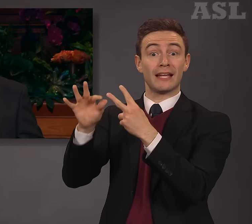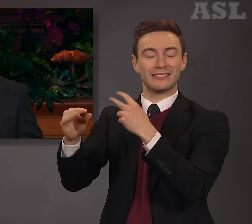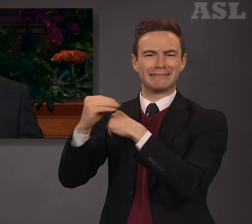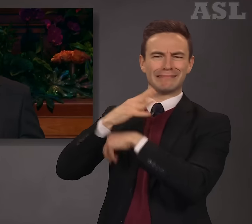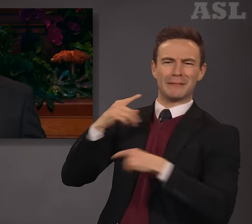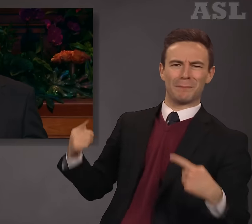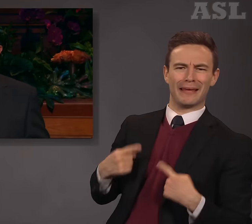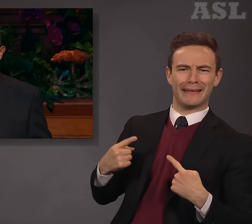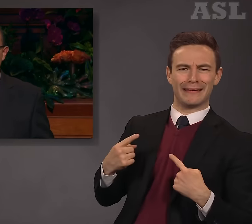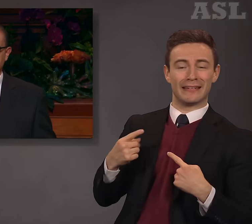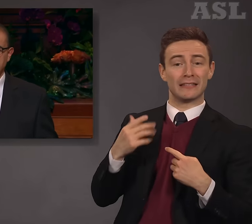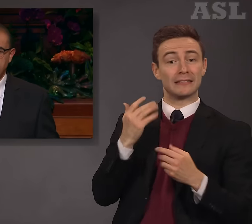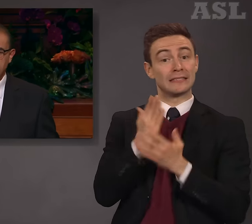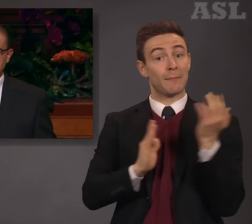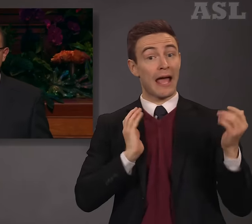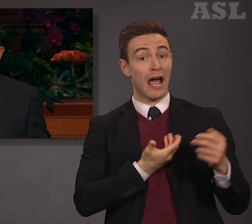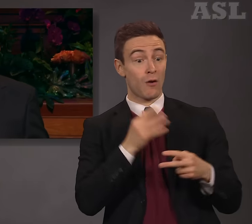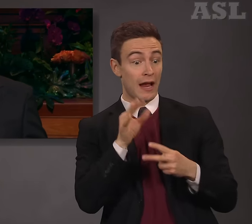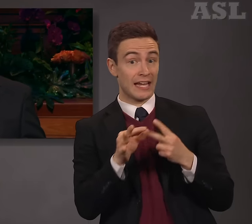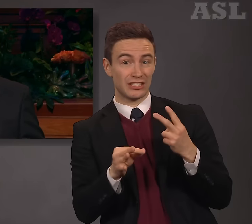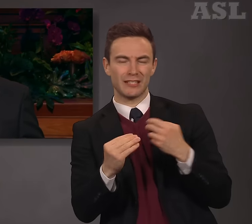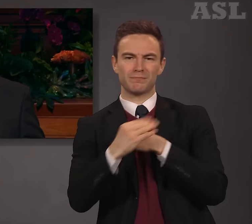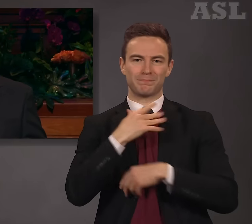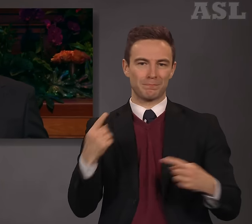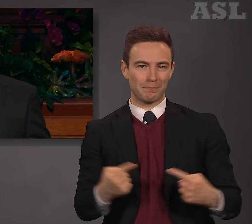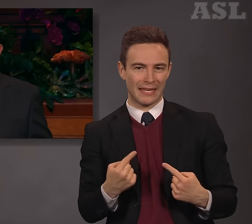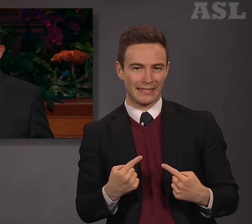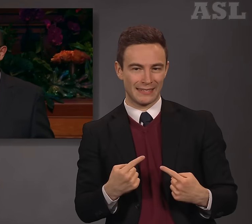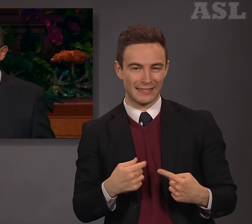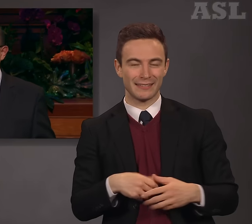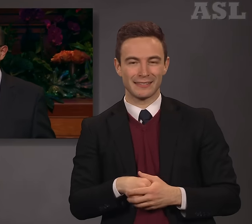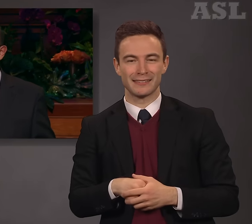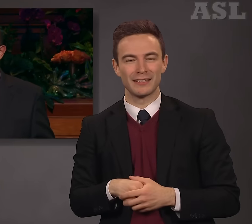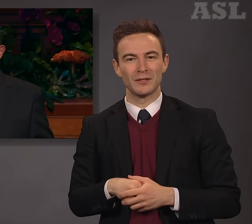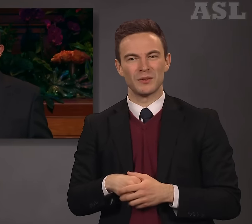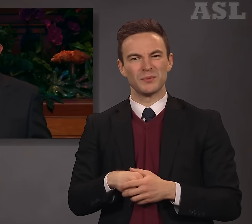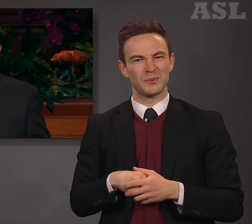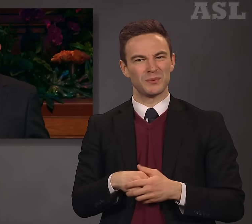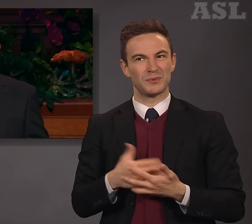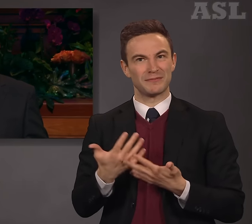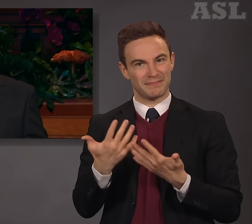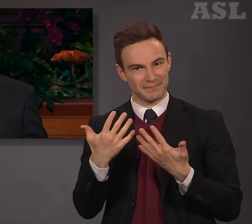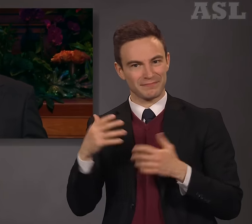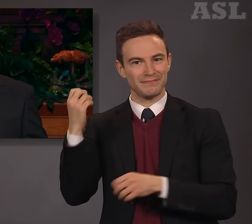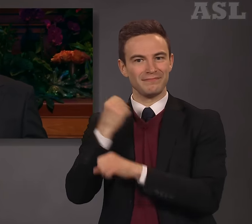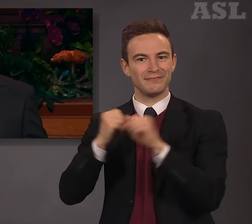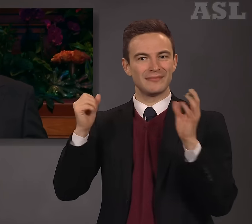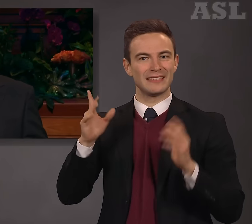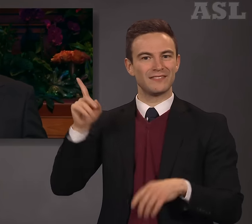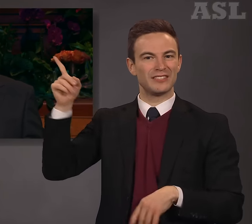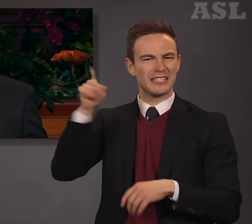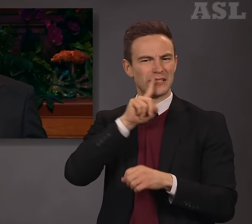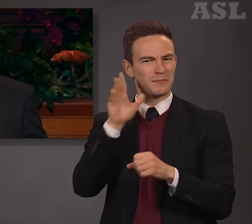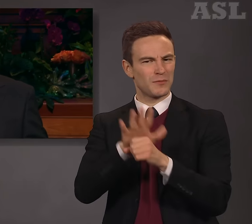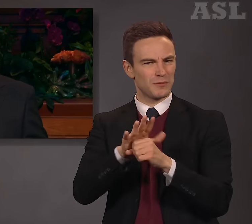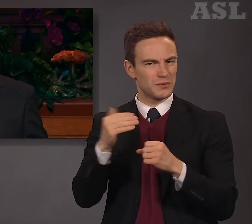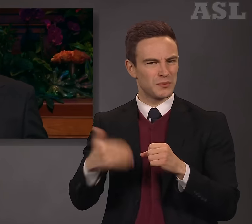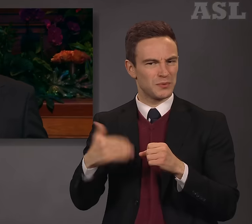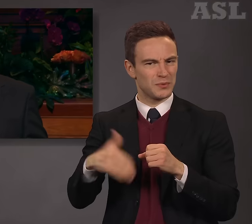our use of agency. Is there a promise more powerful than the one the Savior himself made when he